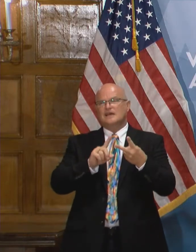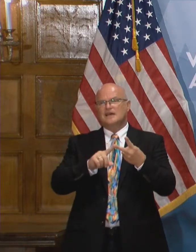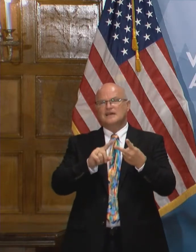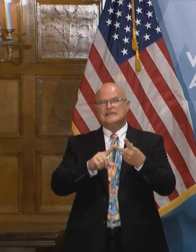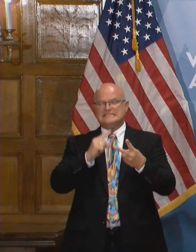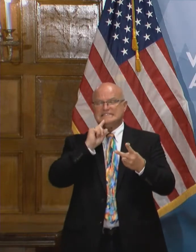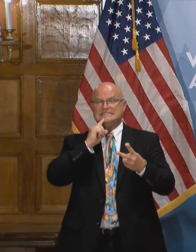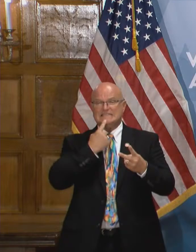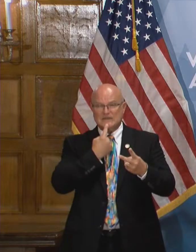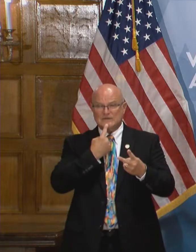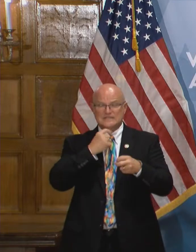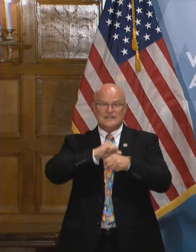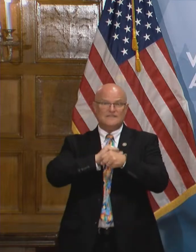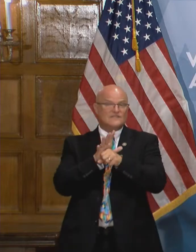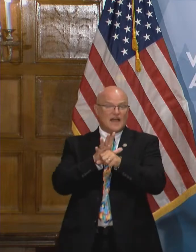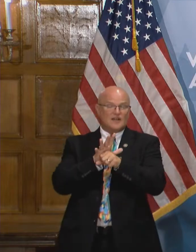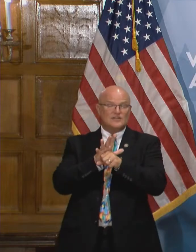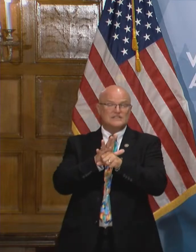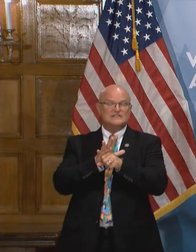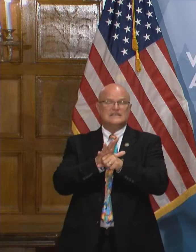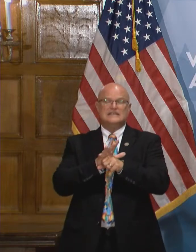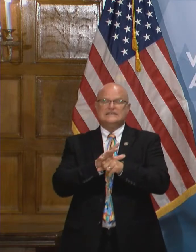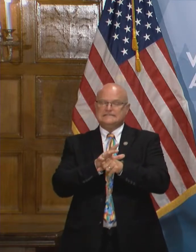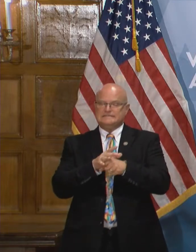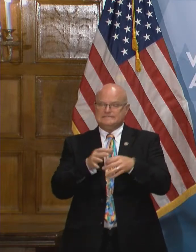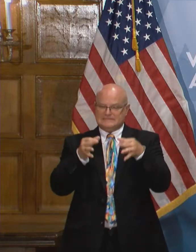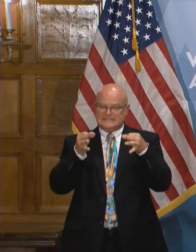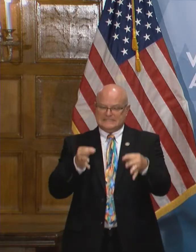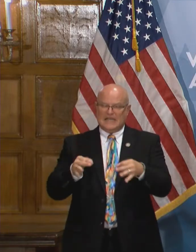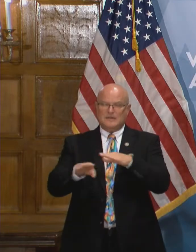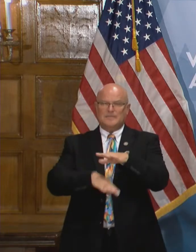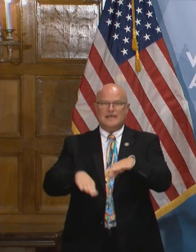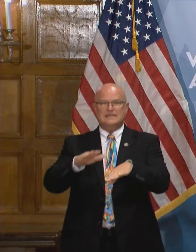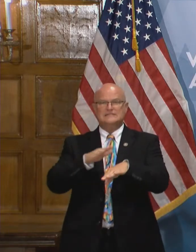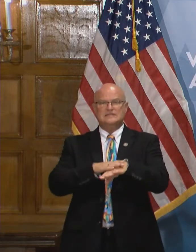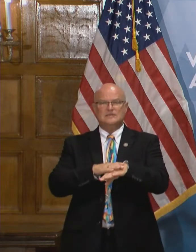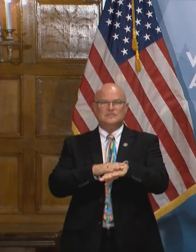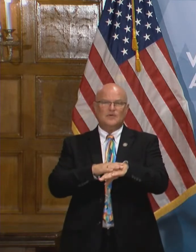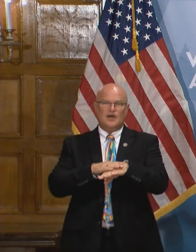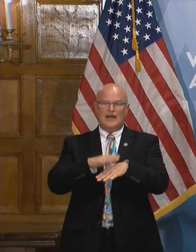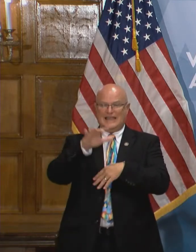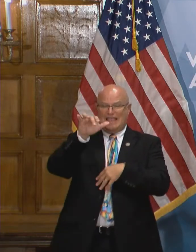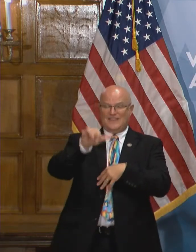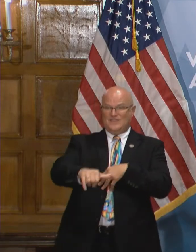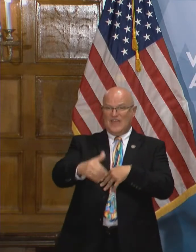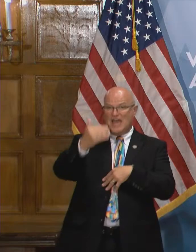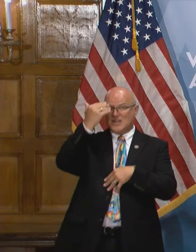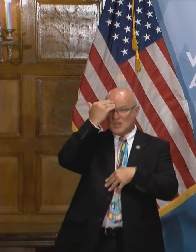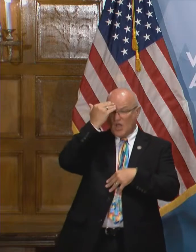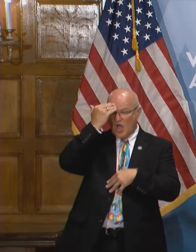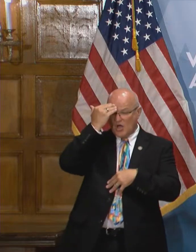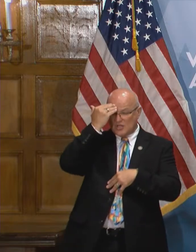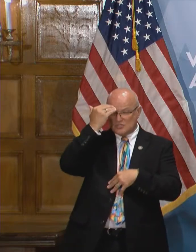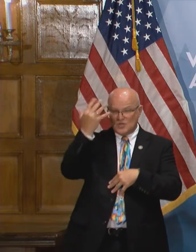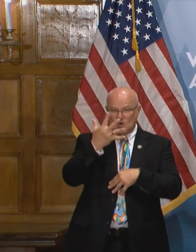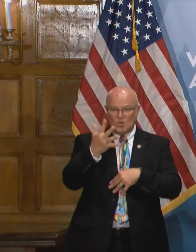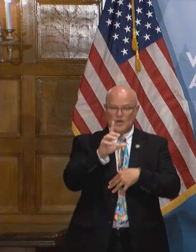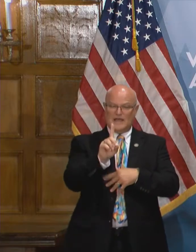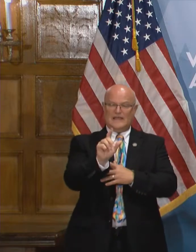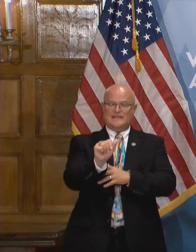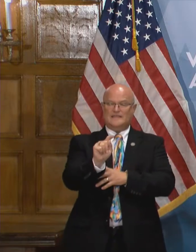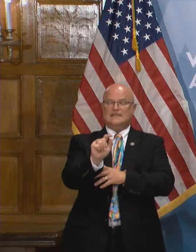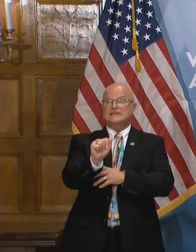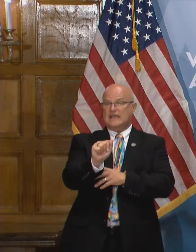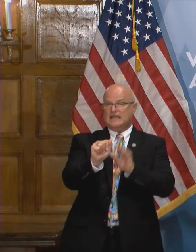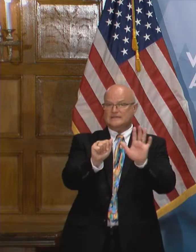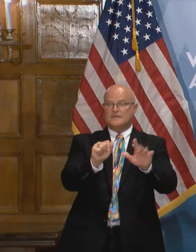the seriousness of the virus. You have to make decisions based upon that knowledge at whatever point that comes in. But